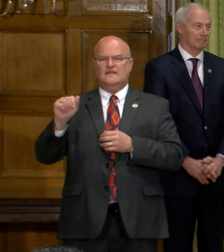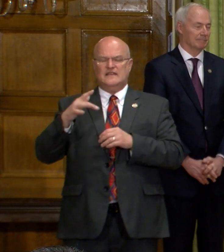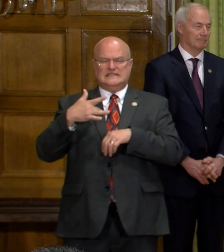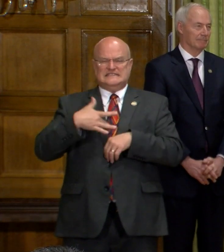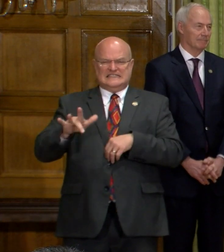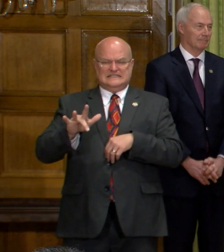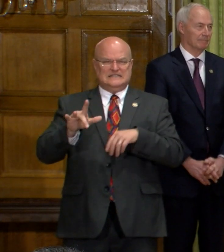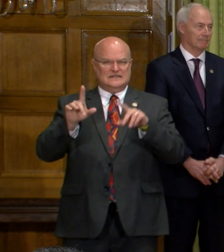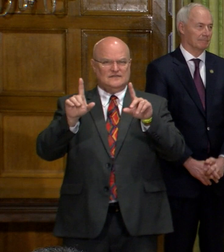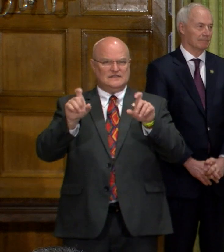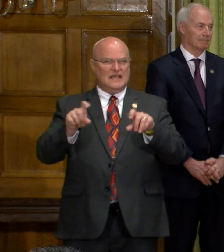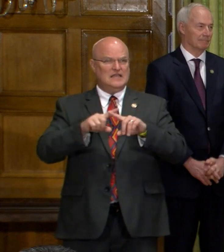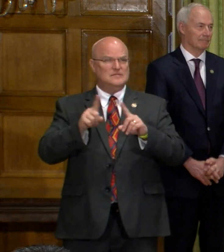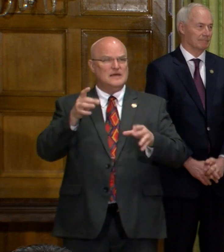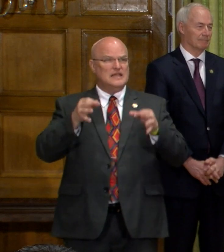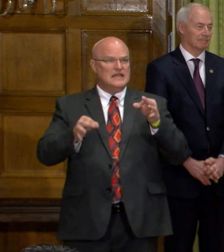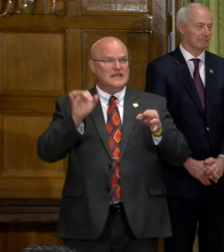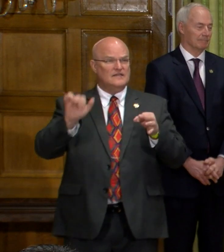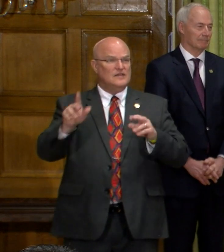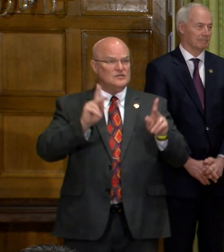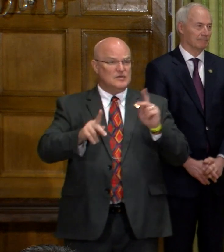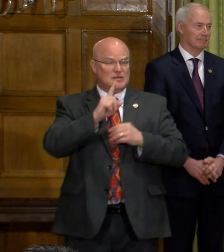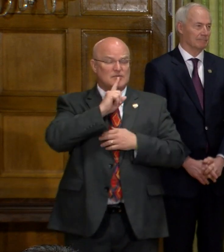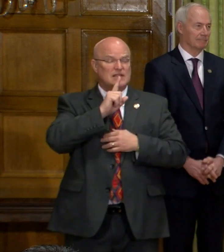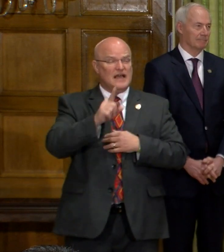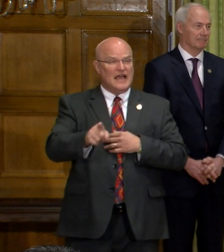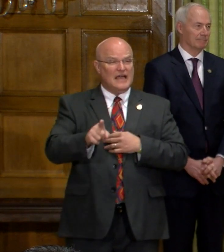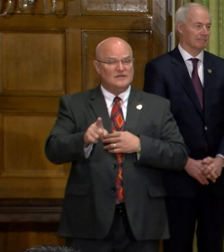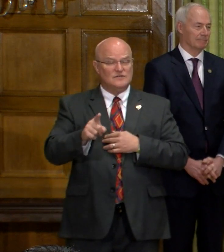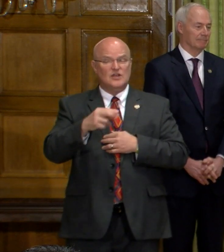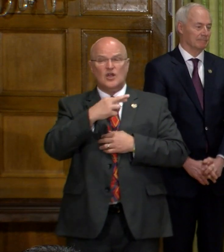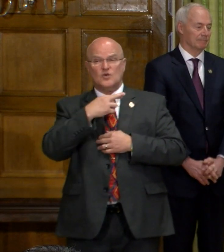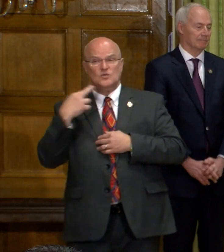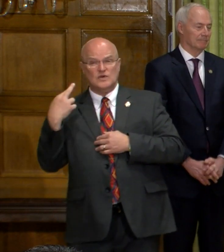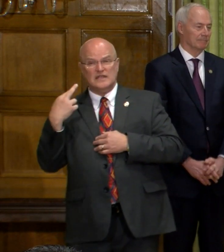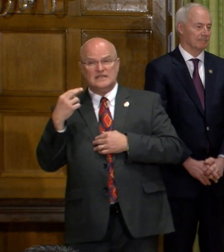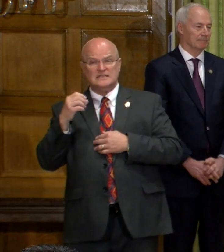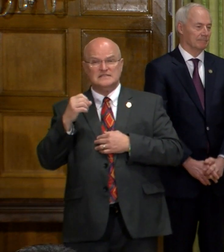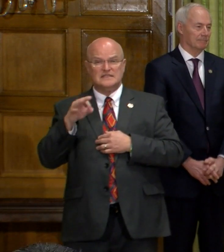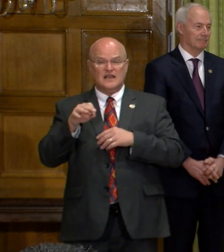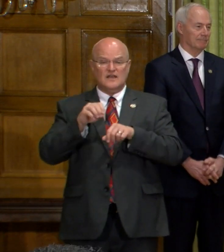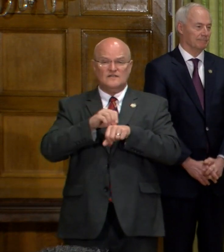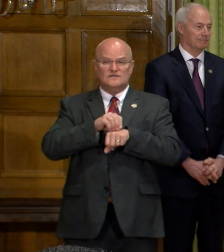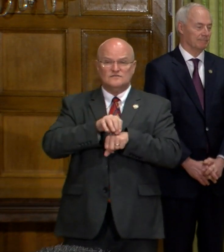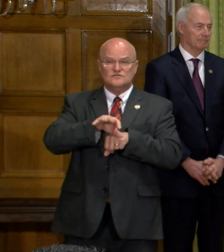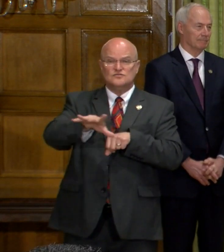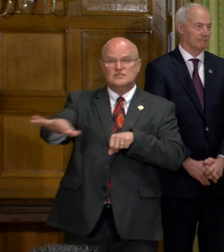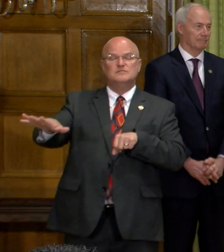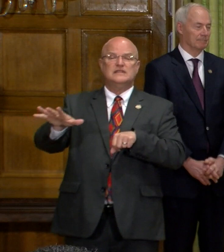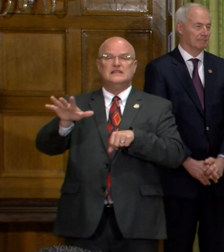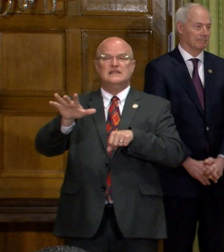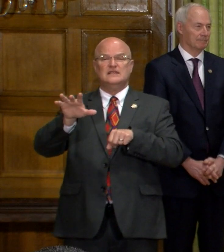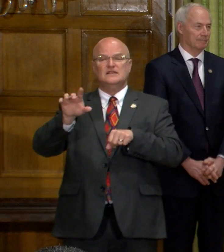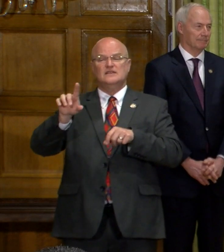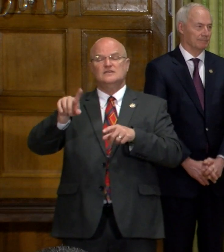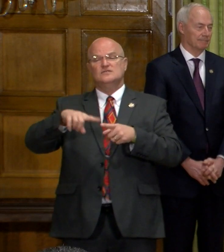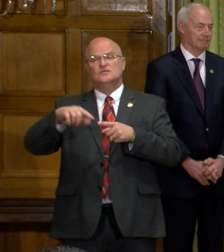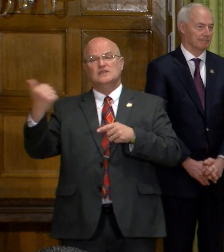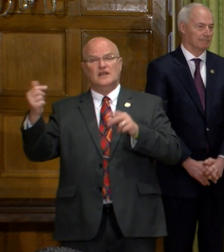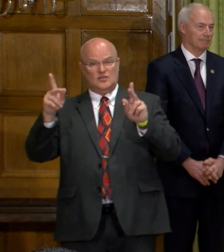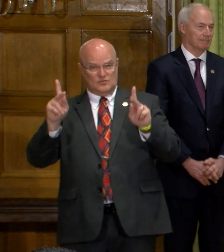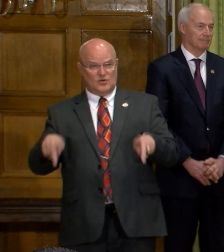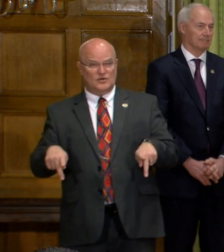sensitive test, but whether those people actually are at risk of transmitting COVID-19 to someone